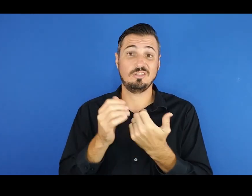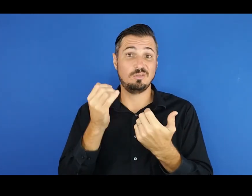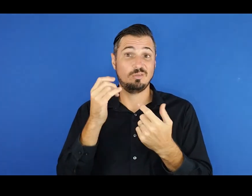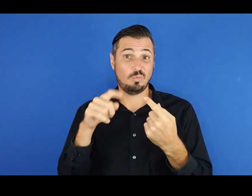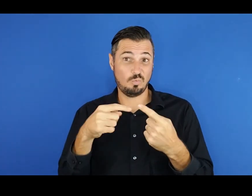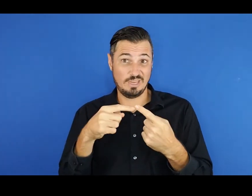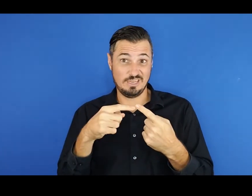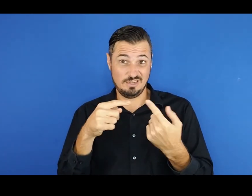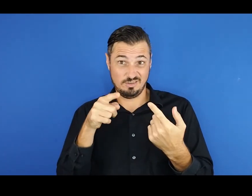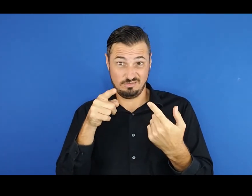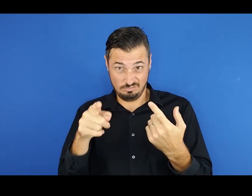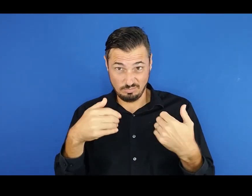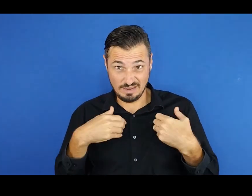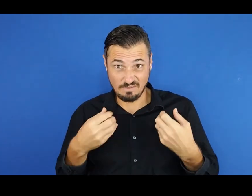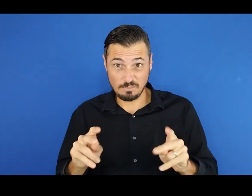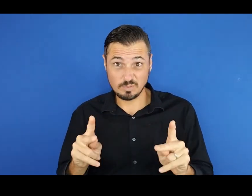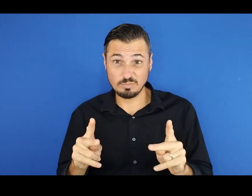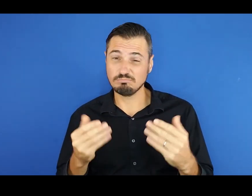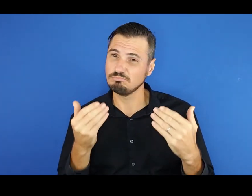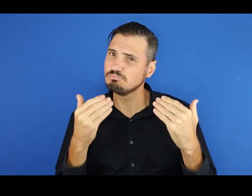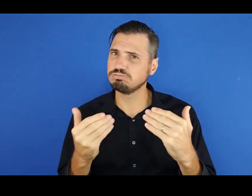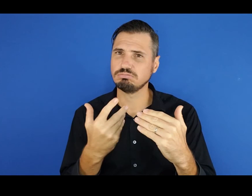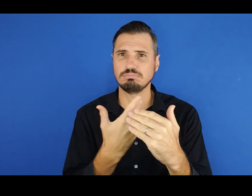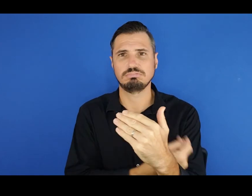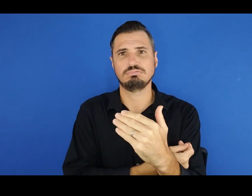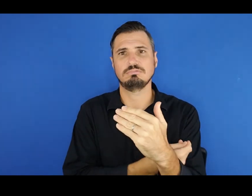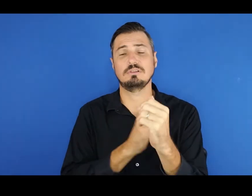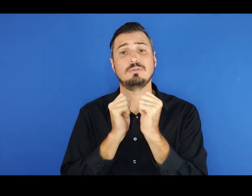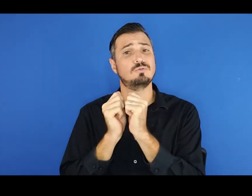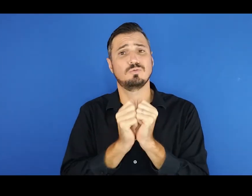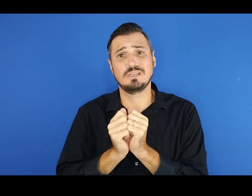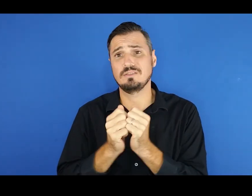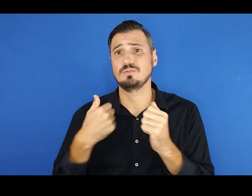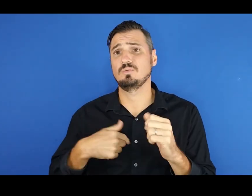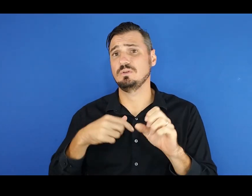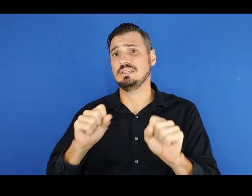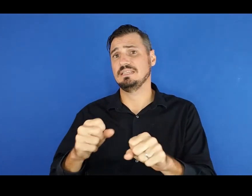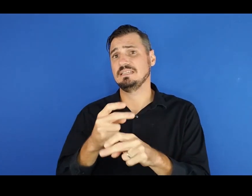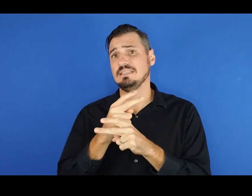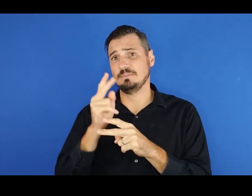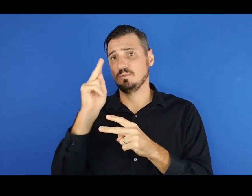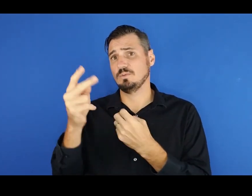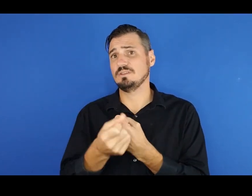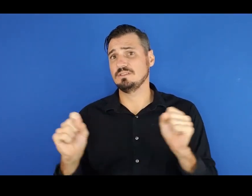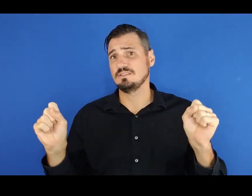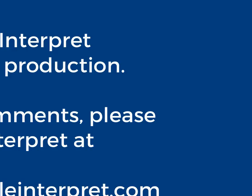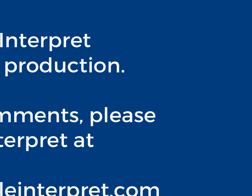please get vaccinated. Together, we can keep Kauai safe. Aloha.